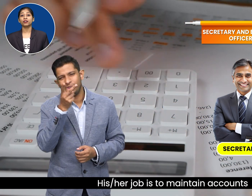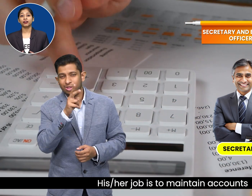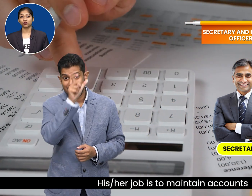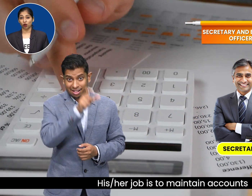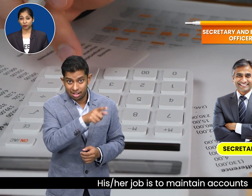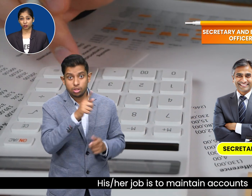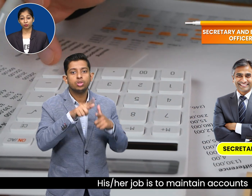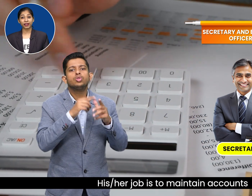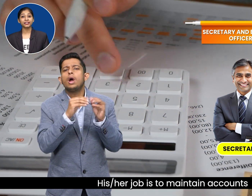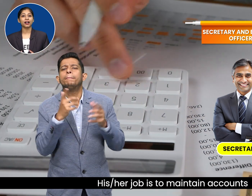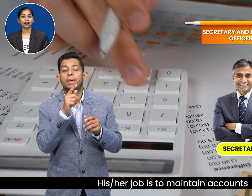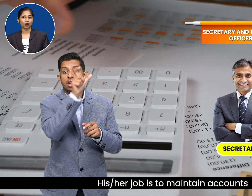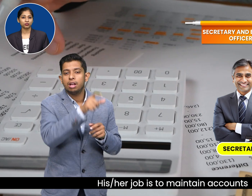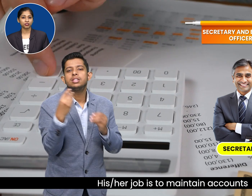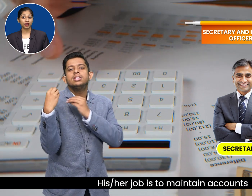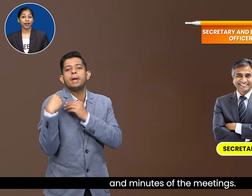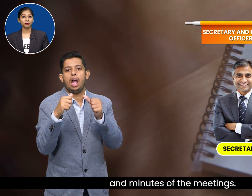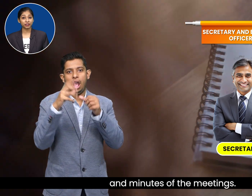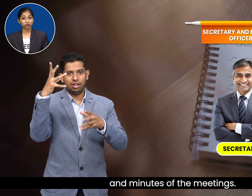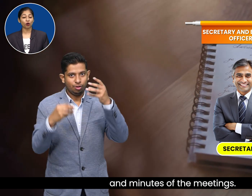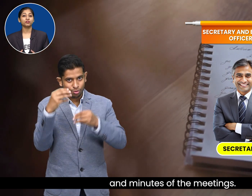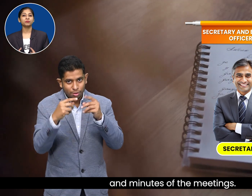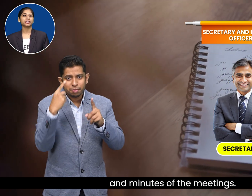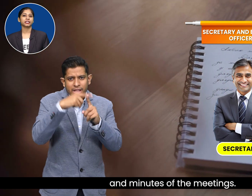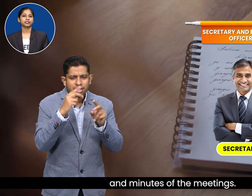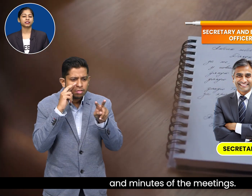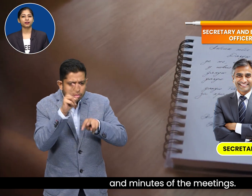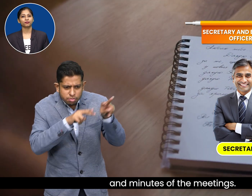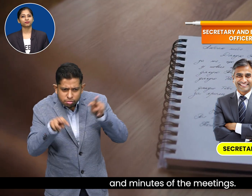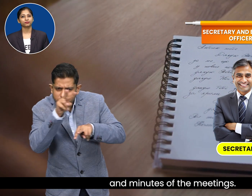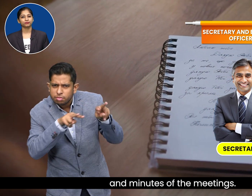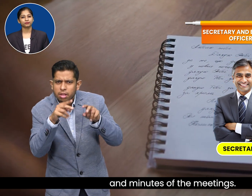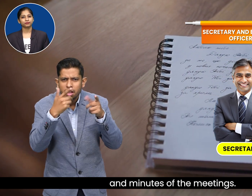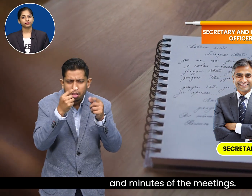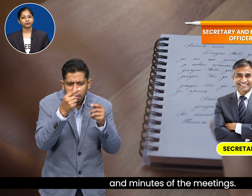His or her job is to maintain accounts and minutes of the meetings.